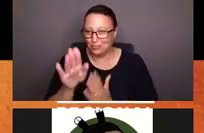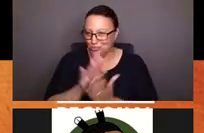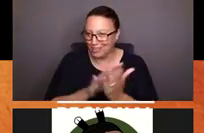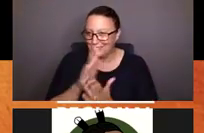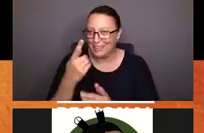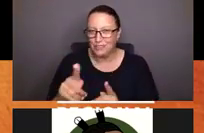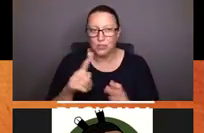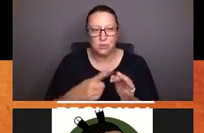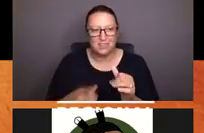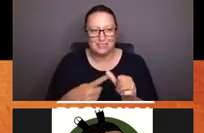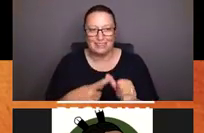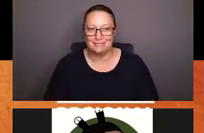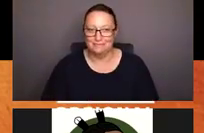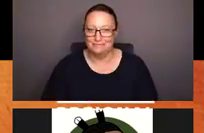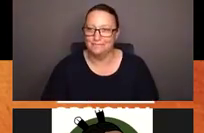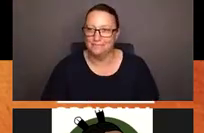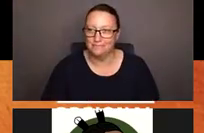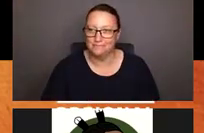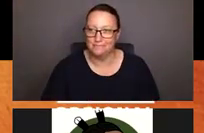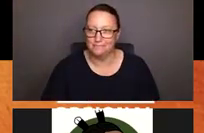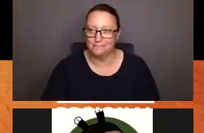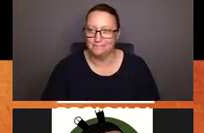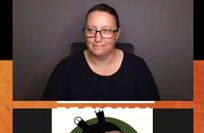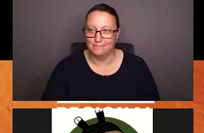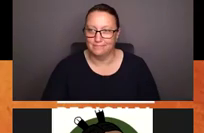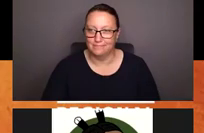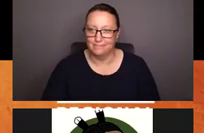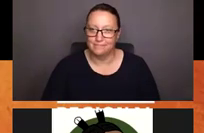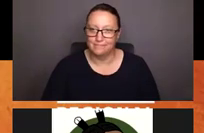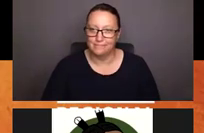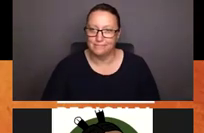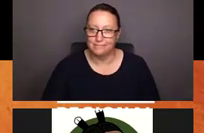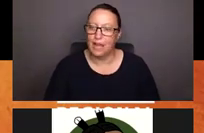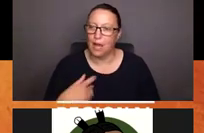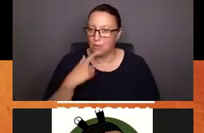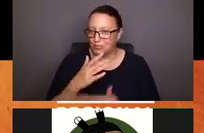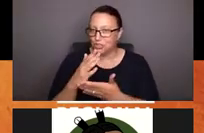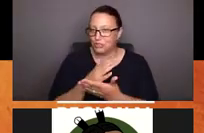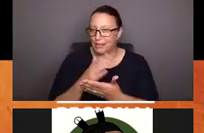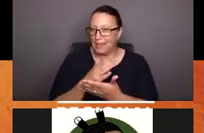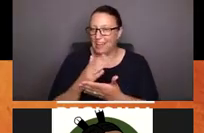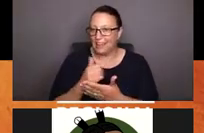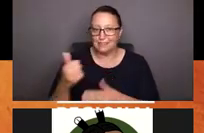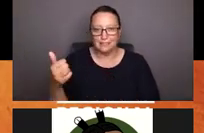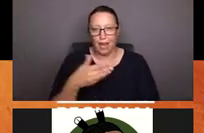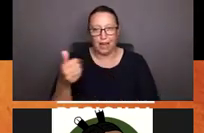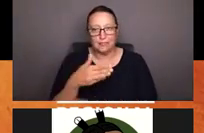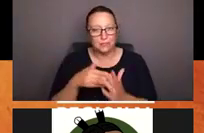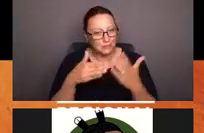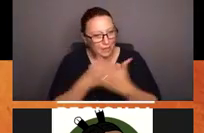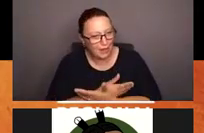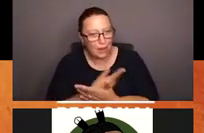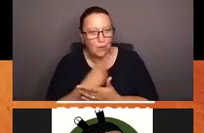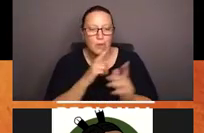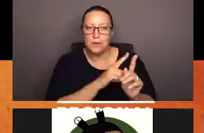Q&A. I'll be sharing some slides tonight, and we'll read out the content of each slide, and I'll also distribute